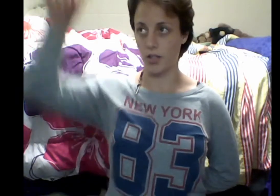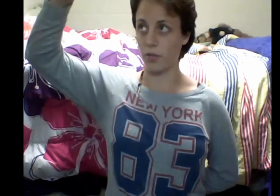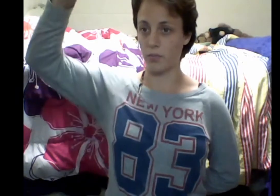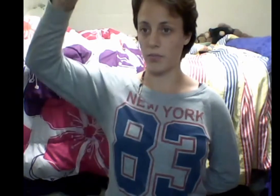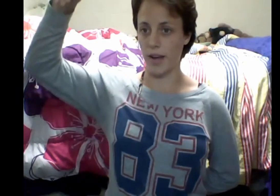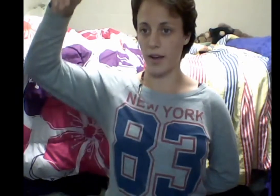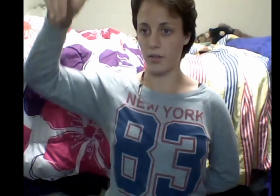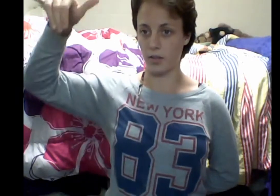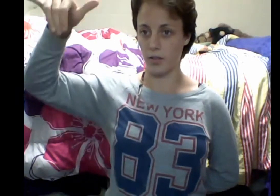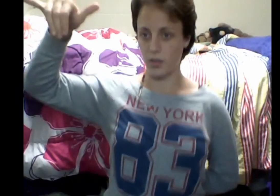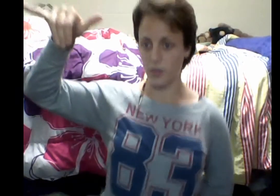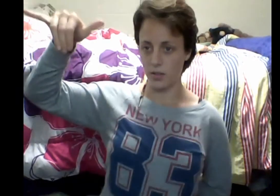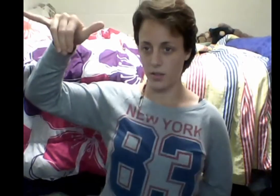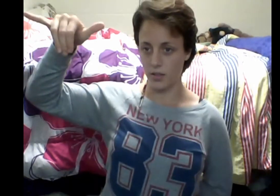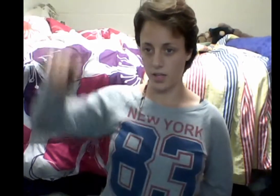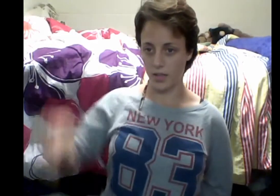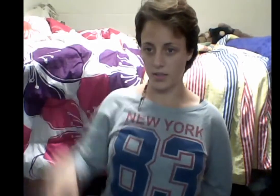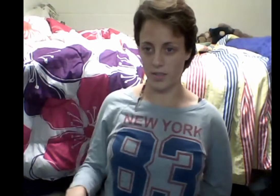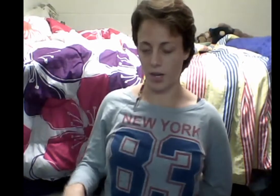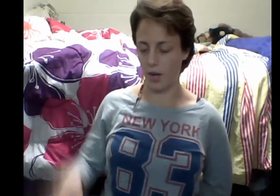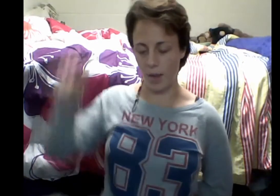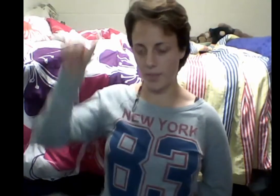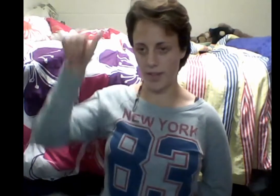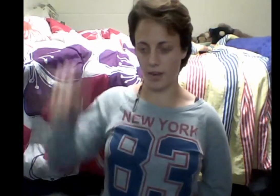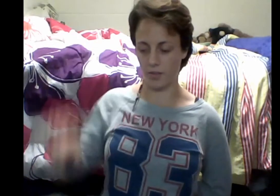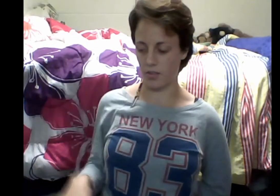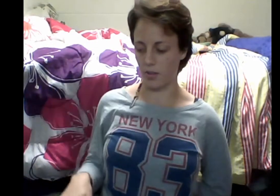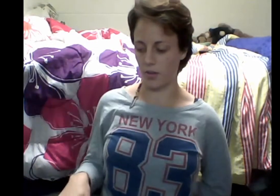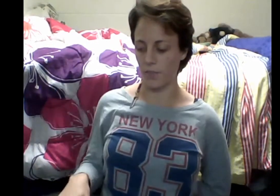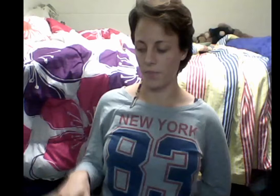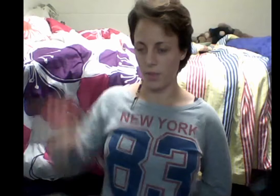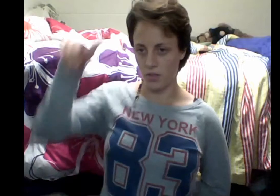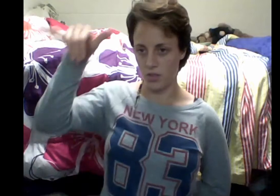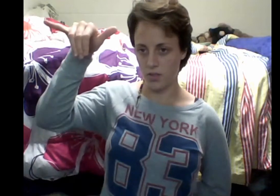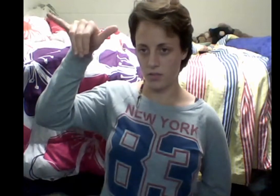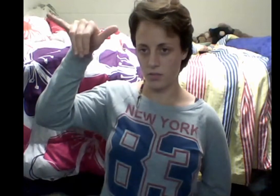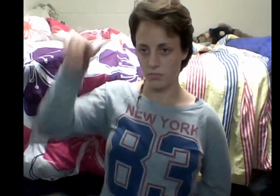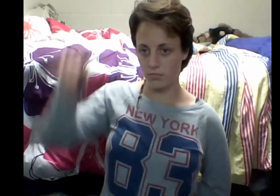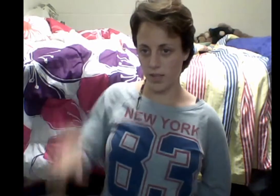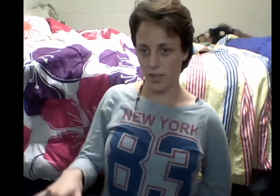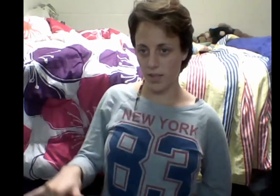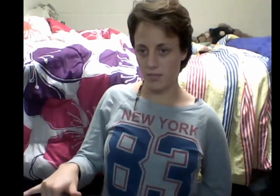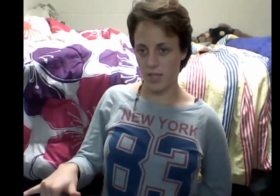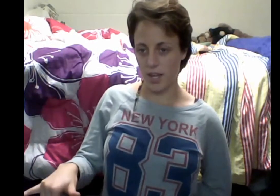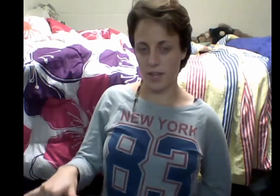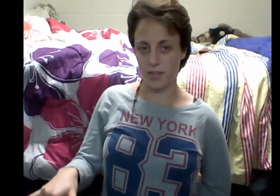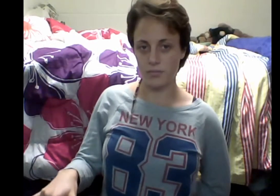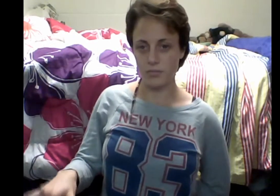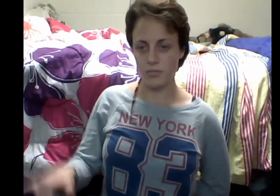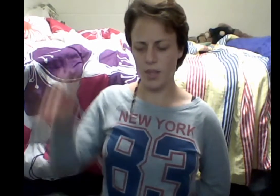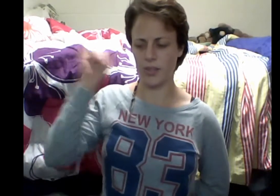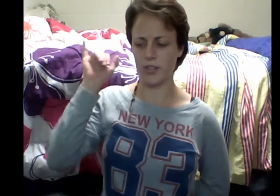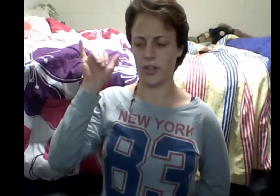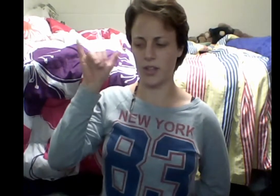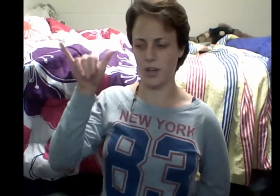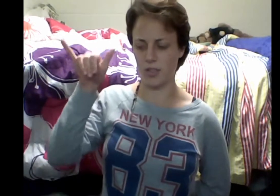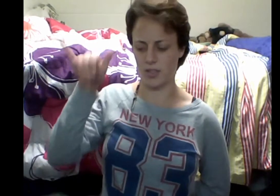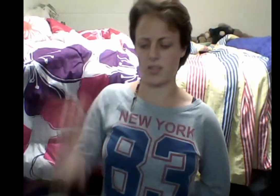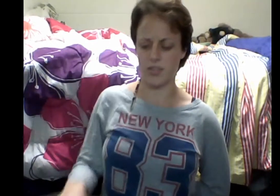from down to up to down. So just like that, stay. Like you're telling a dog to